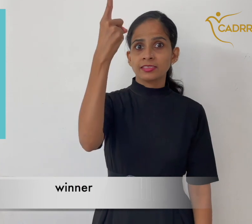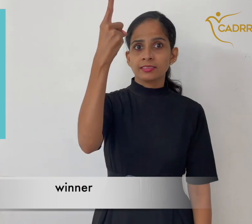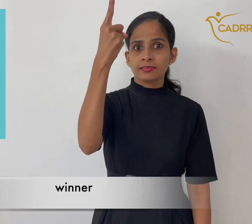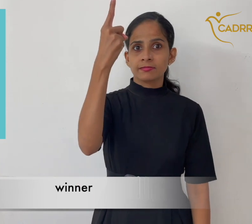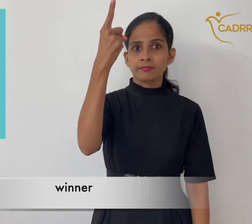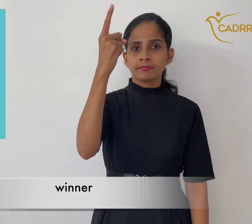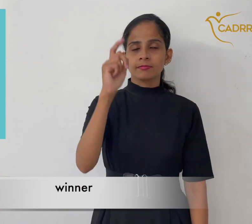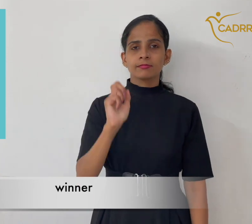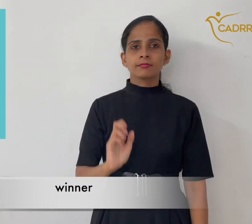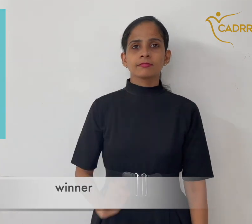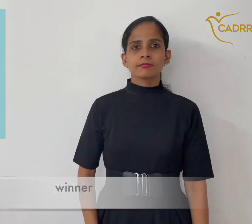Winner.